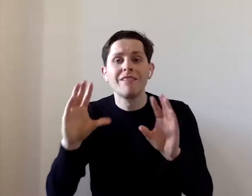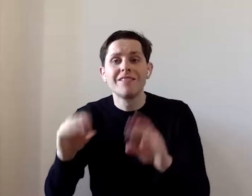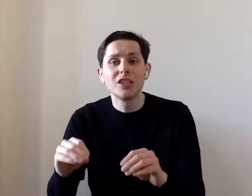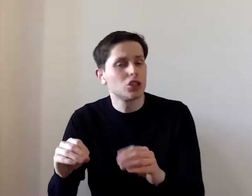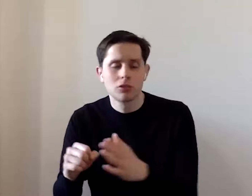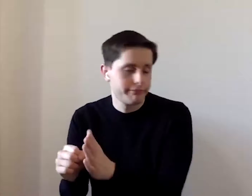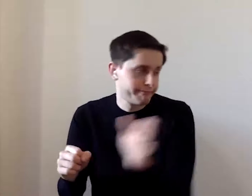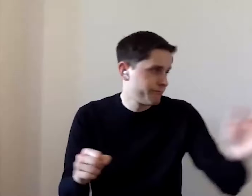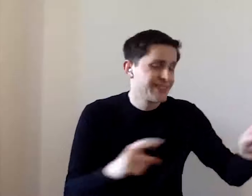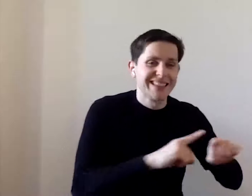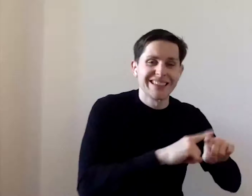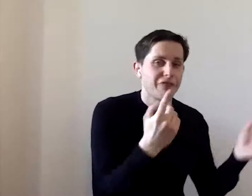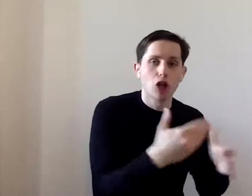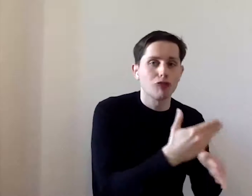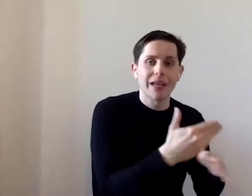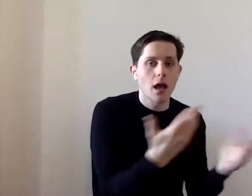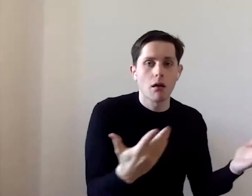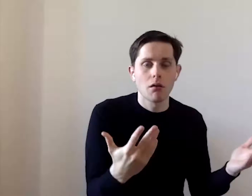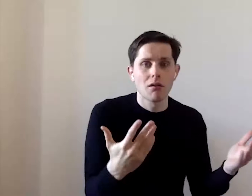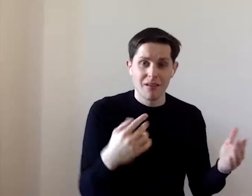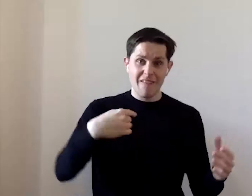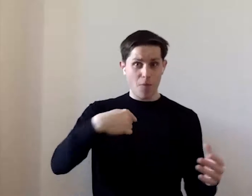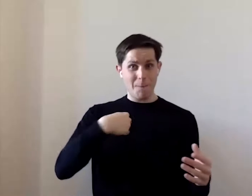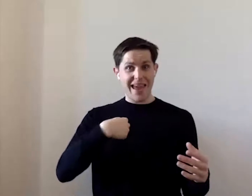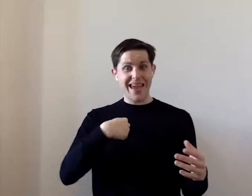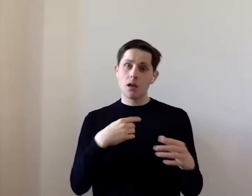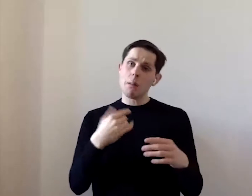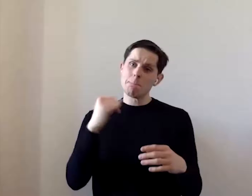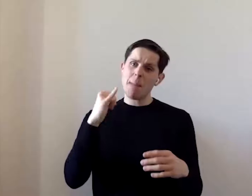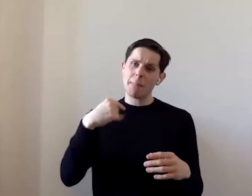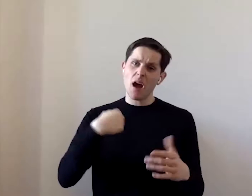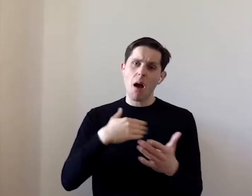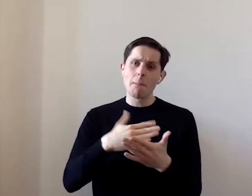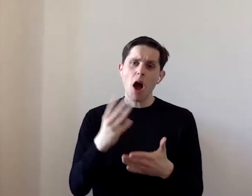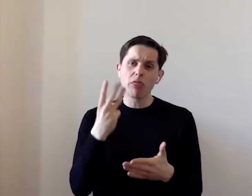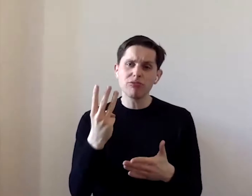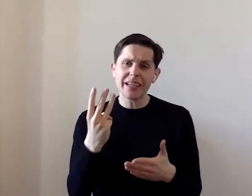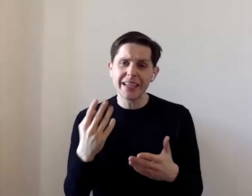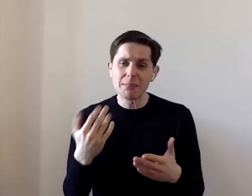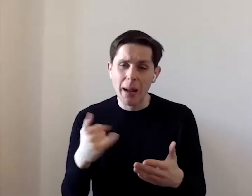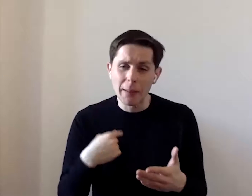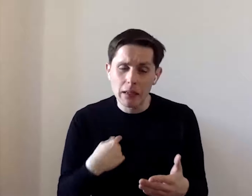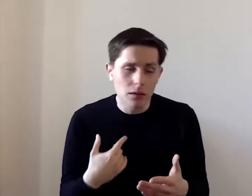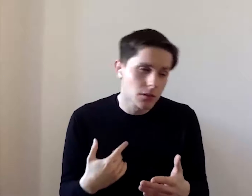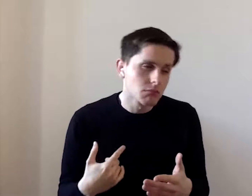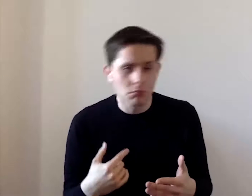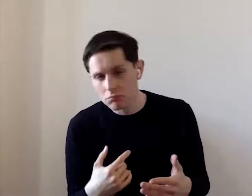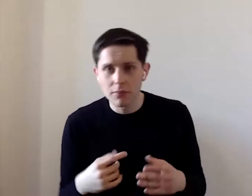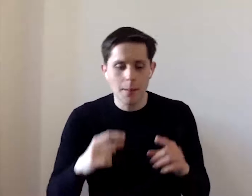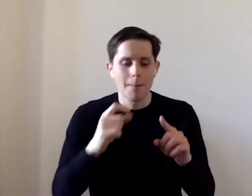parts, right? You can't, you know, a lot of people do go off after the part one to something else, or now part two and do something else. I mean, I don't even know if I'm